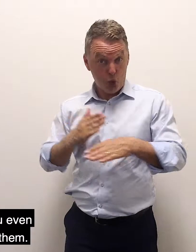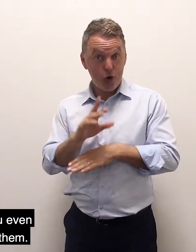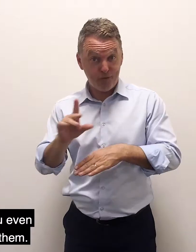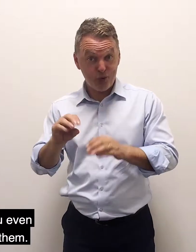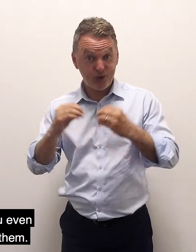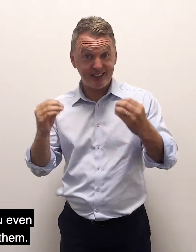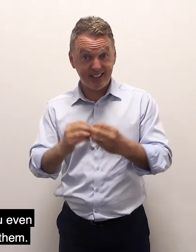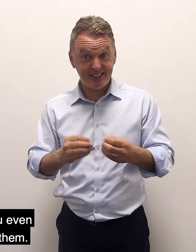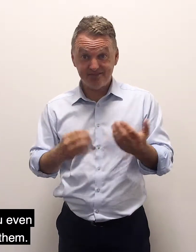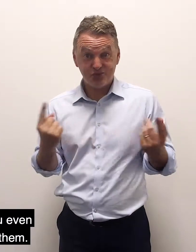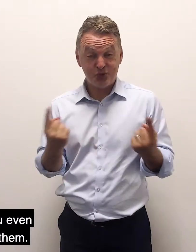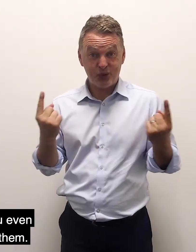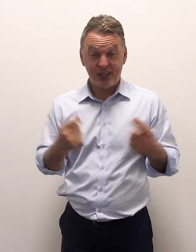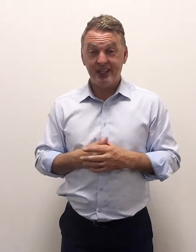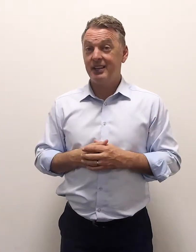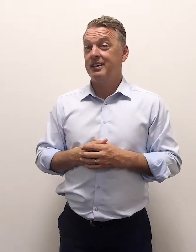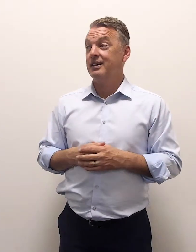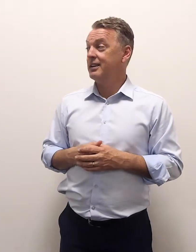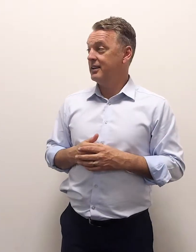I think some of you even work for some of them.